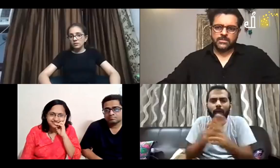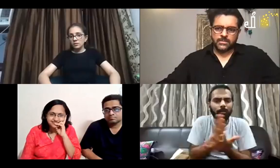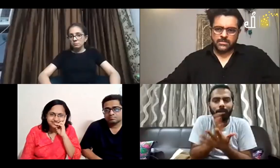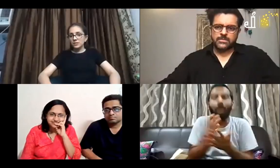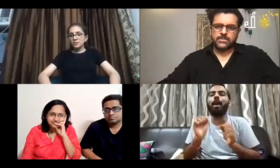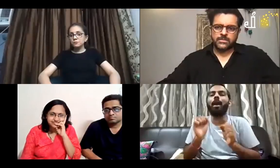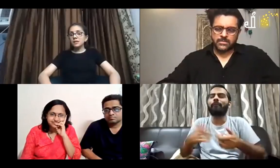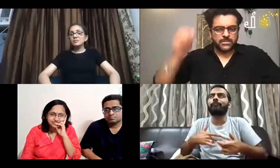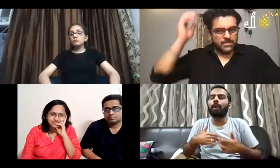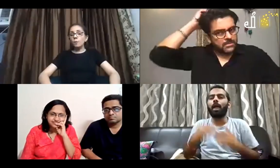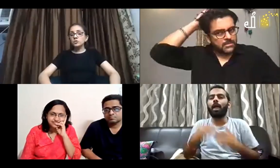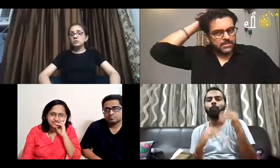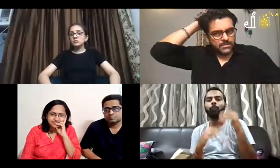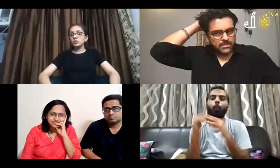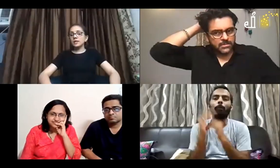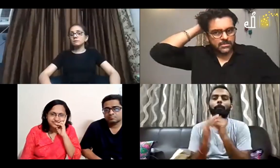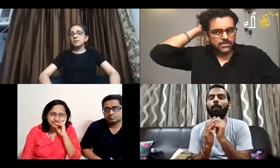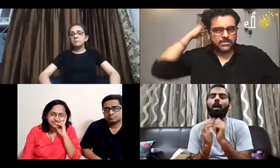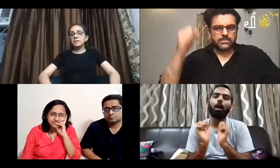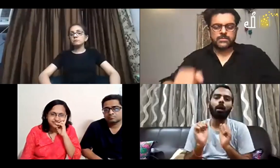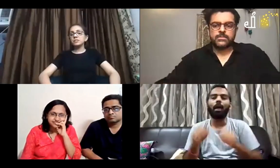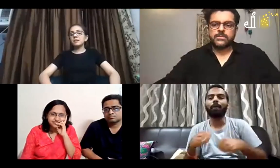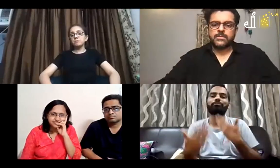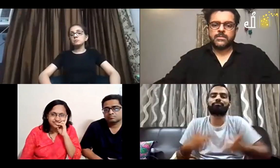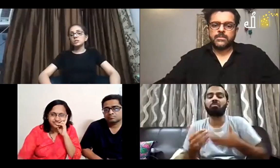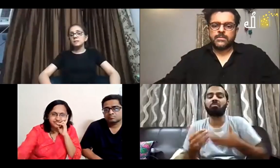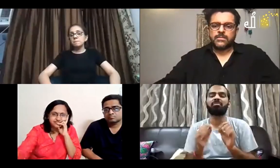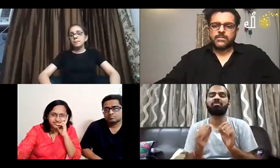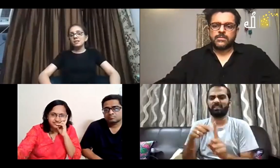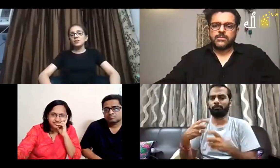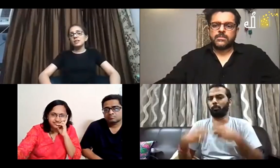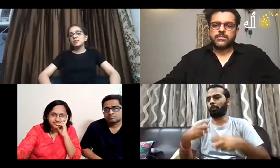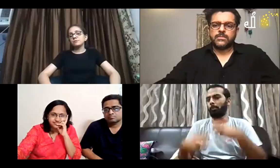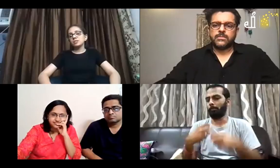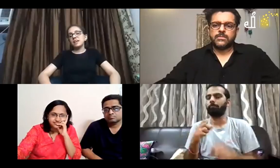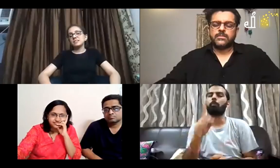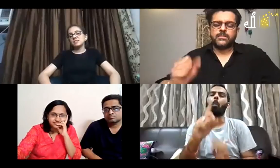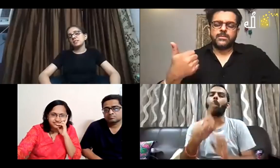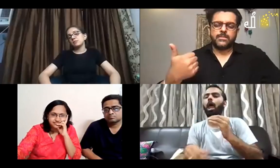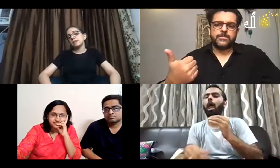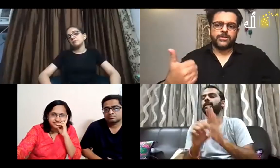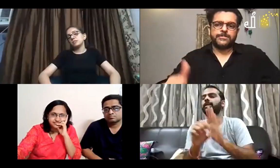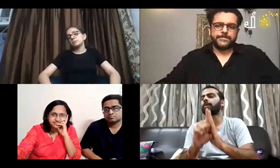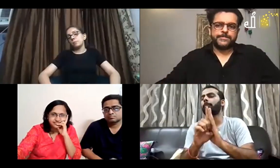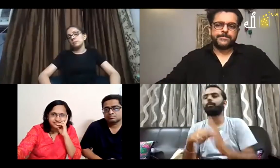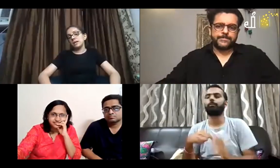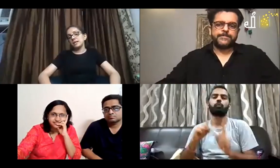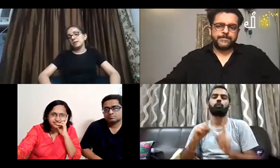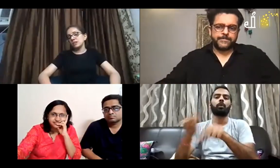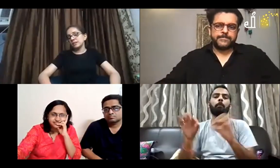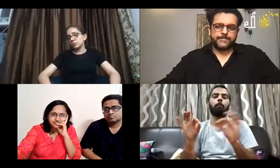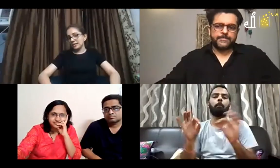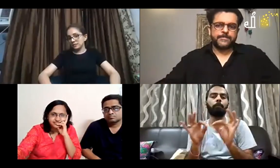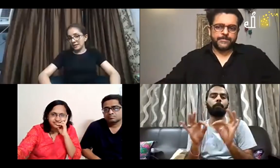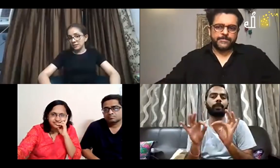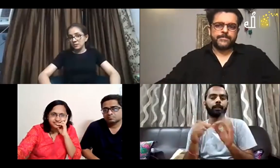stupid. But different kinds of options, that make you feel comfortable in your life. That is, I feel the problem, and I